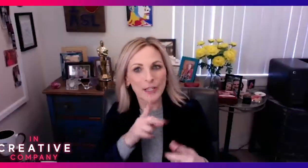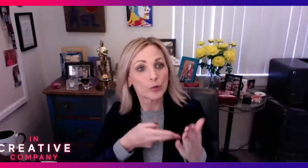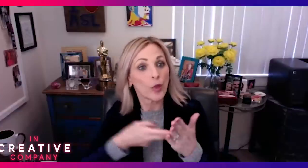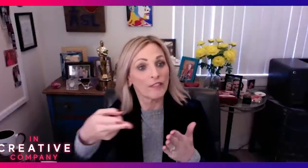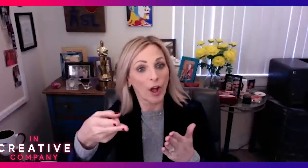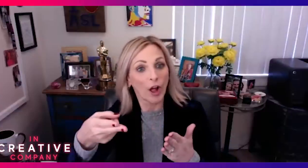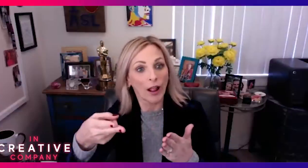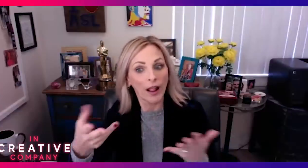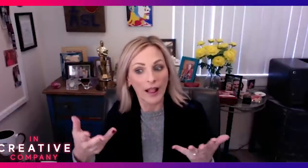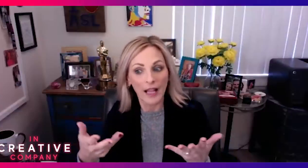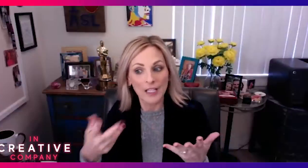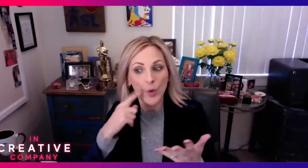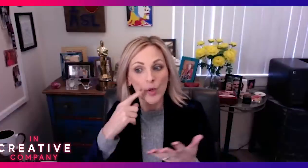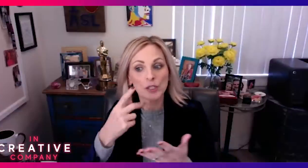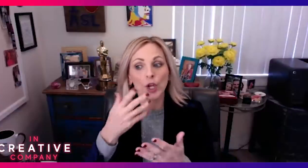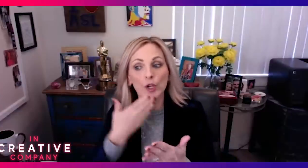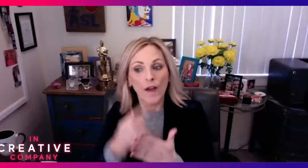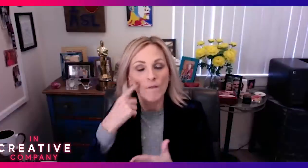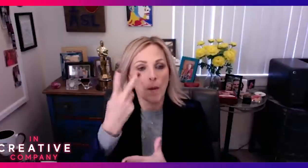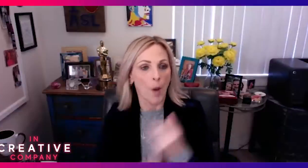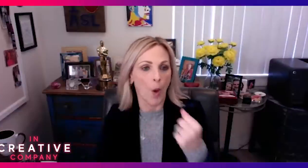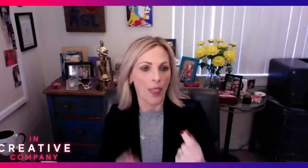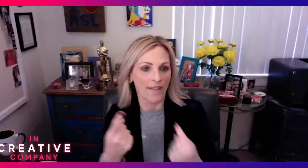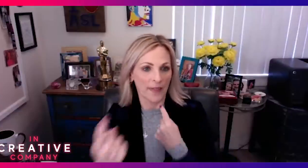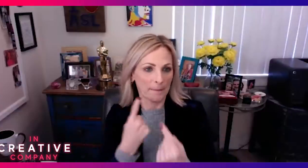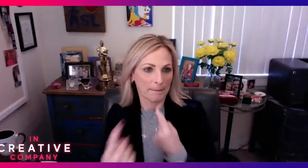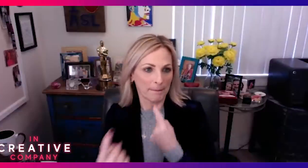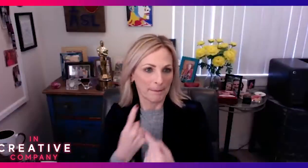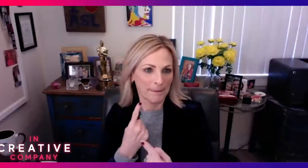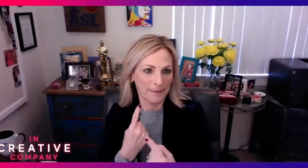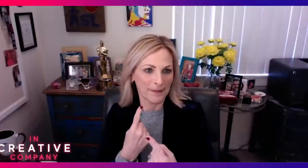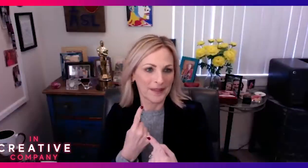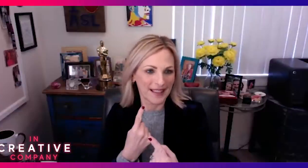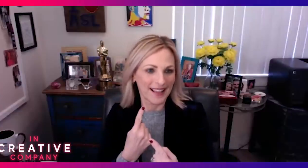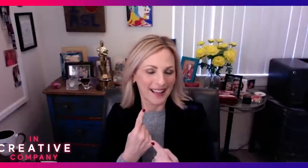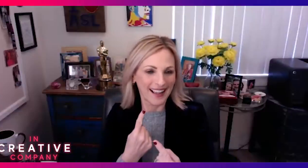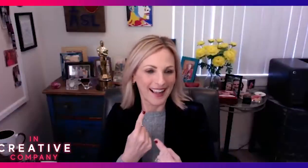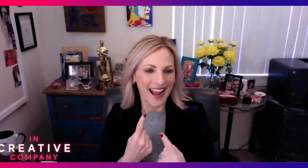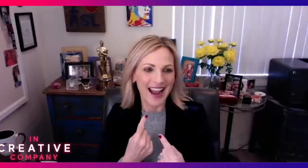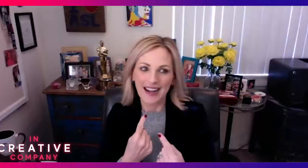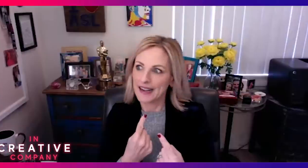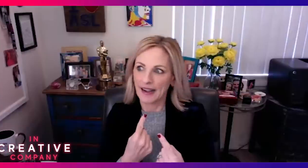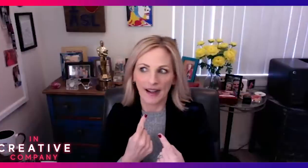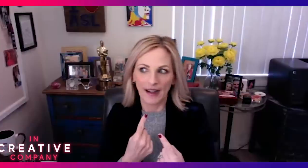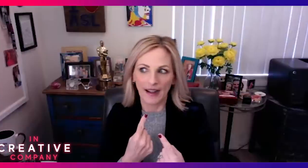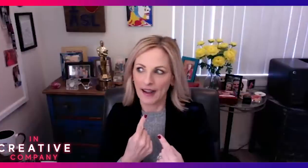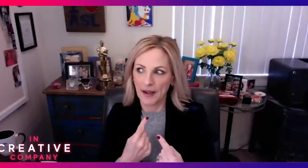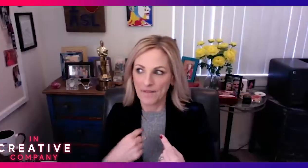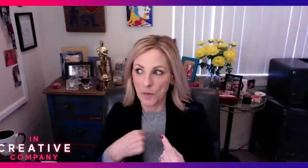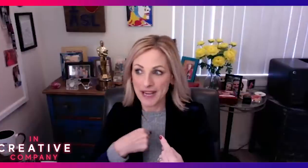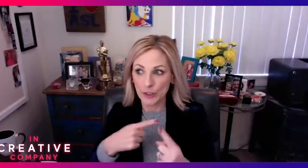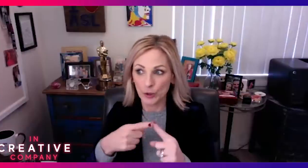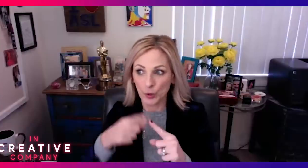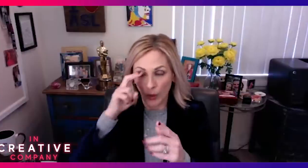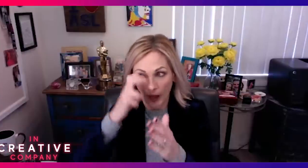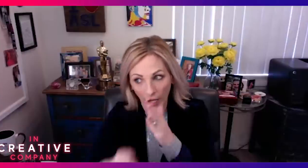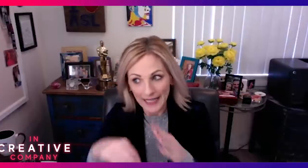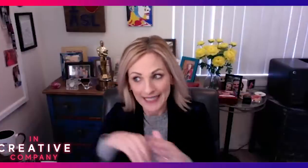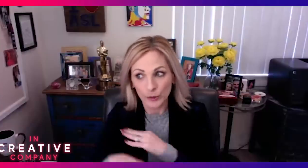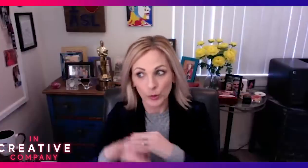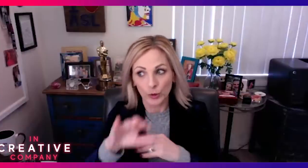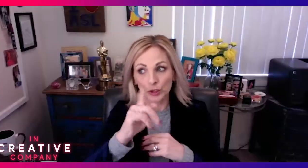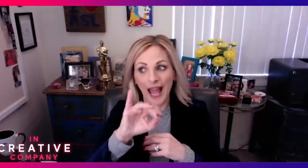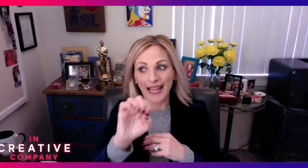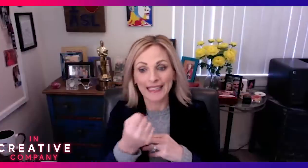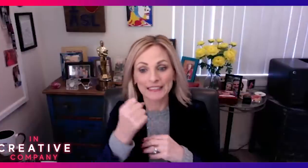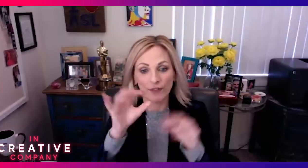maybe it's time we have this conversation to be honest with each other, for both of them, for both Jackie and Ruby. For me